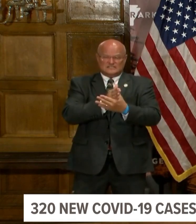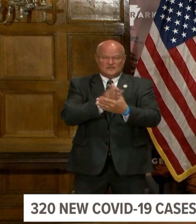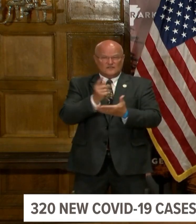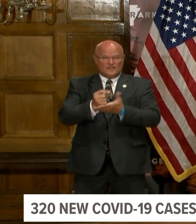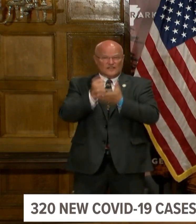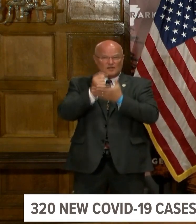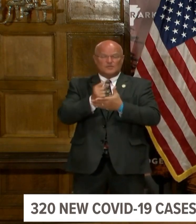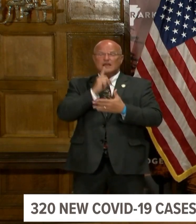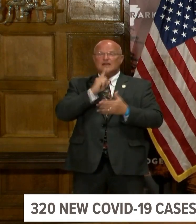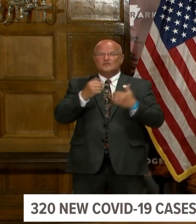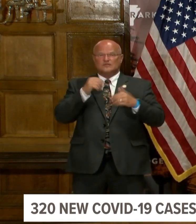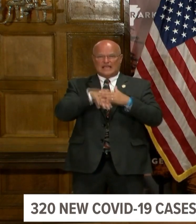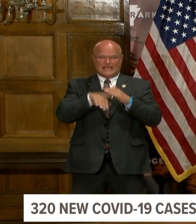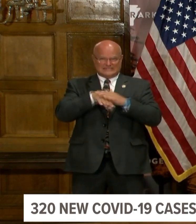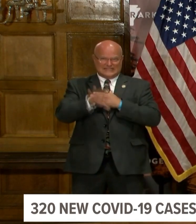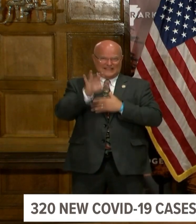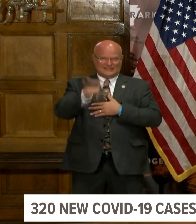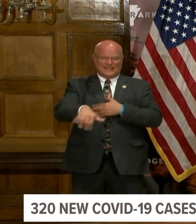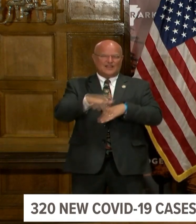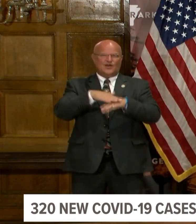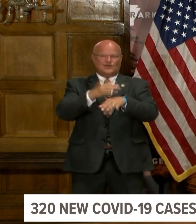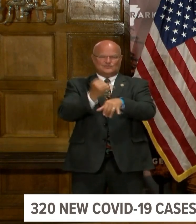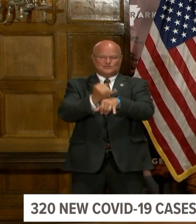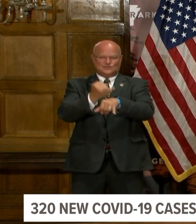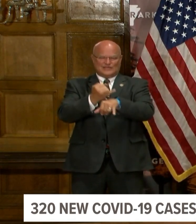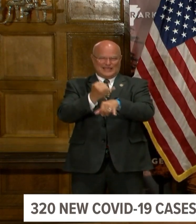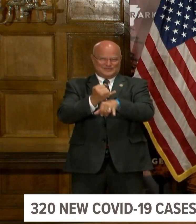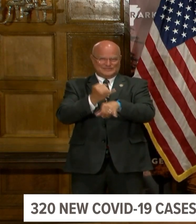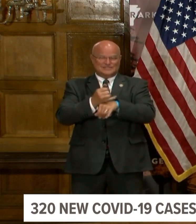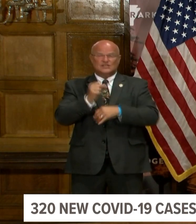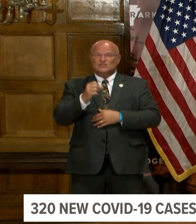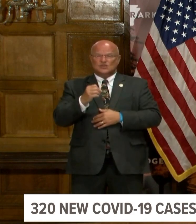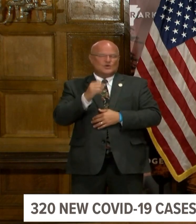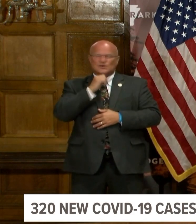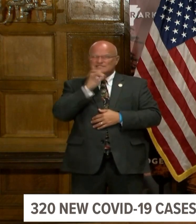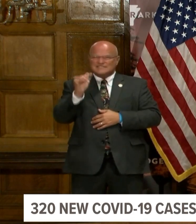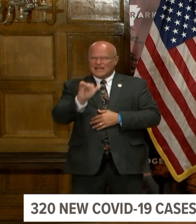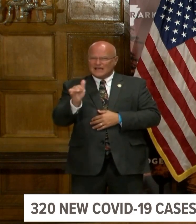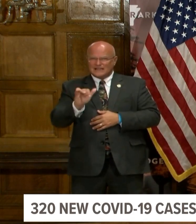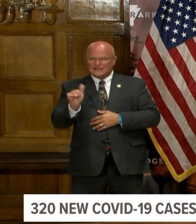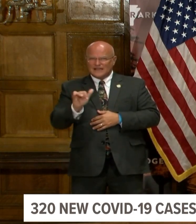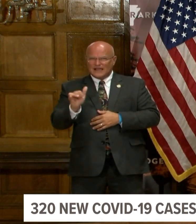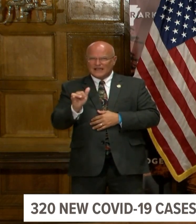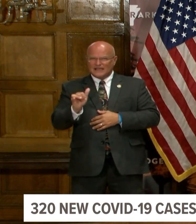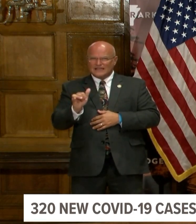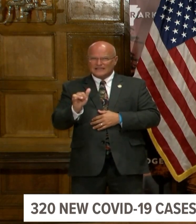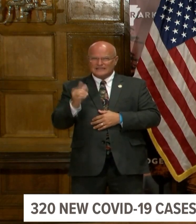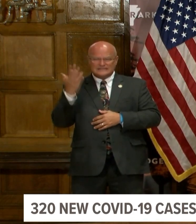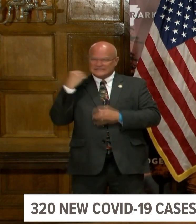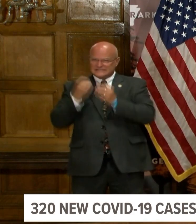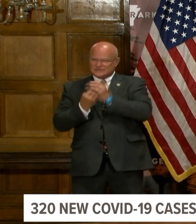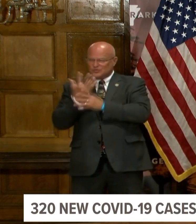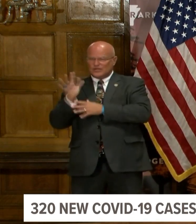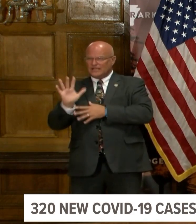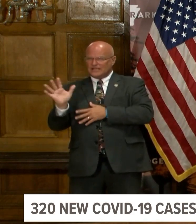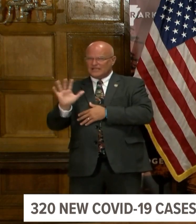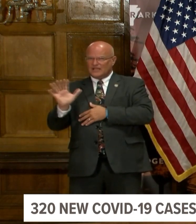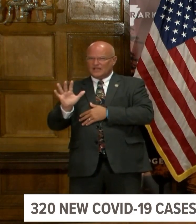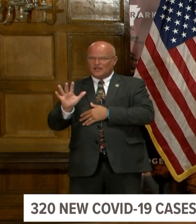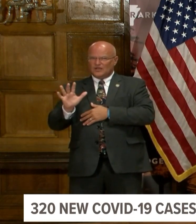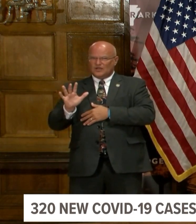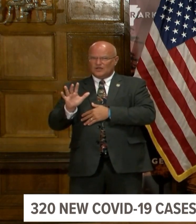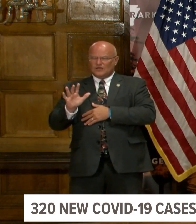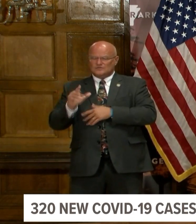therapies could actually access those on the school campus. So it's not like not like we did in the spring, where